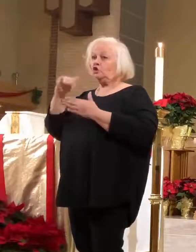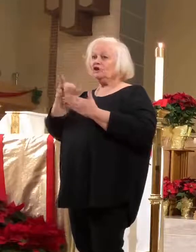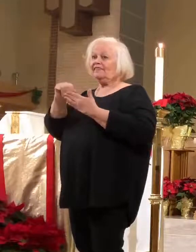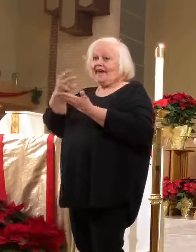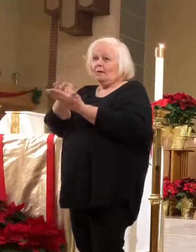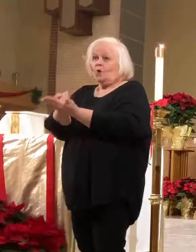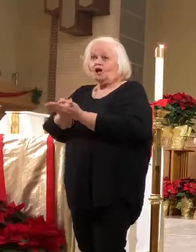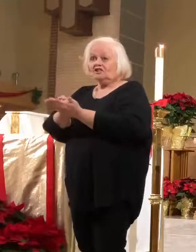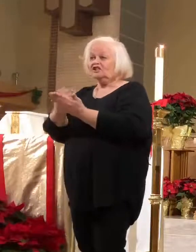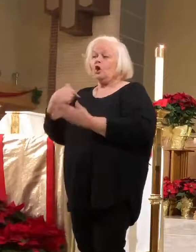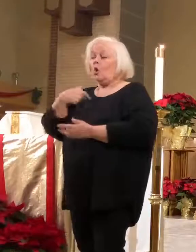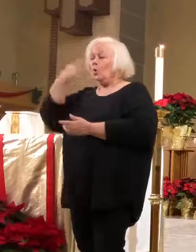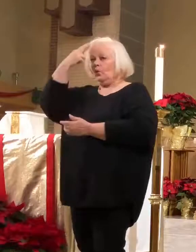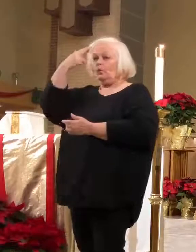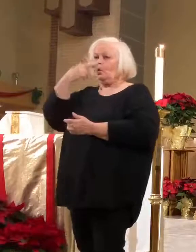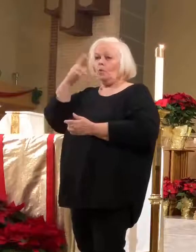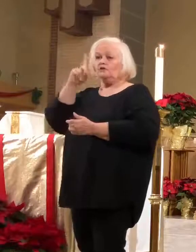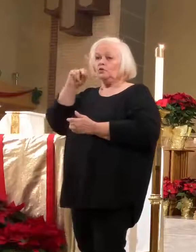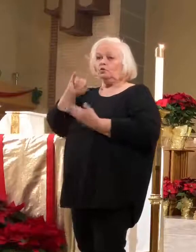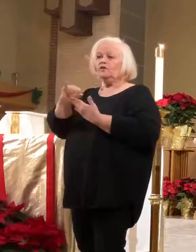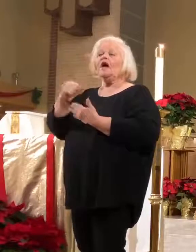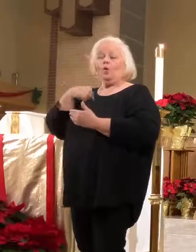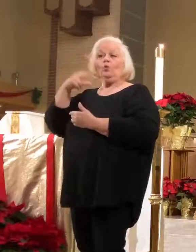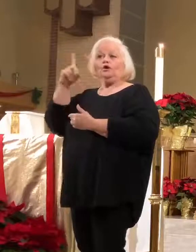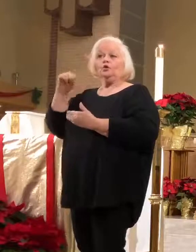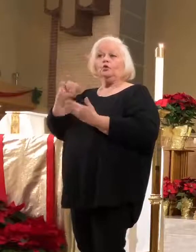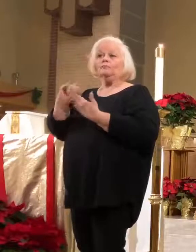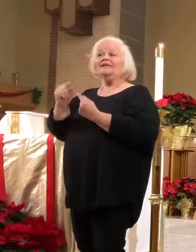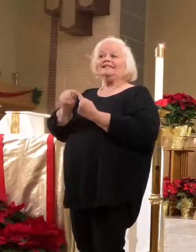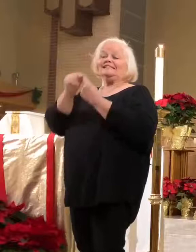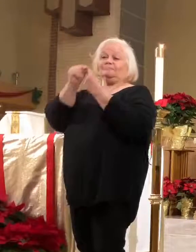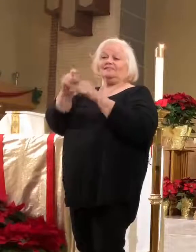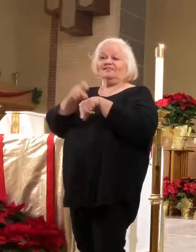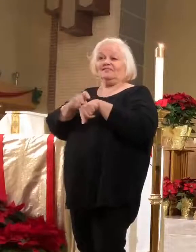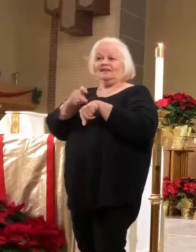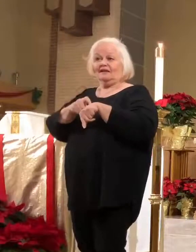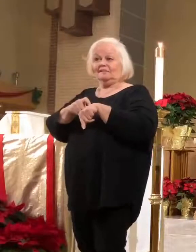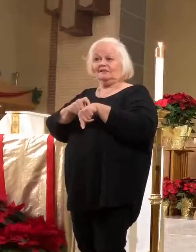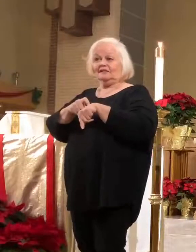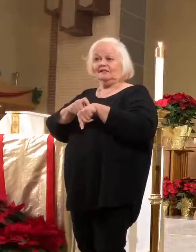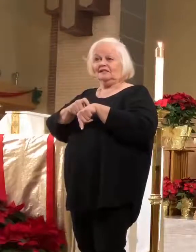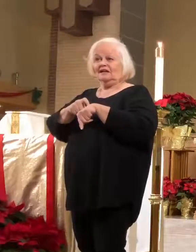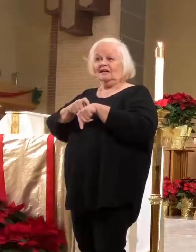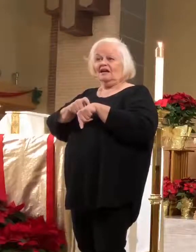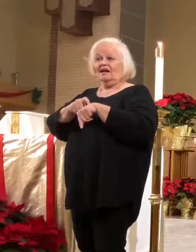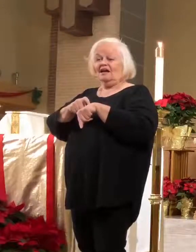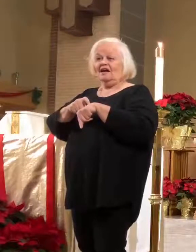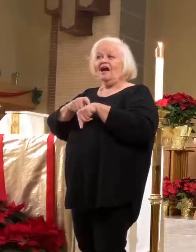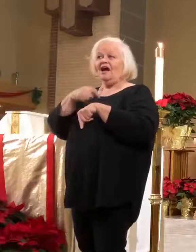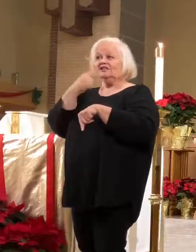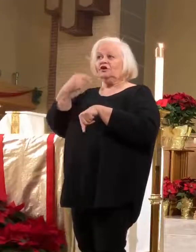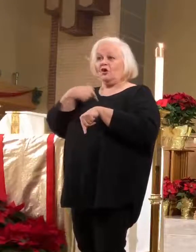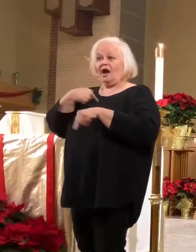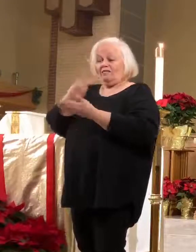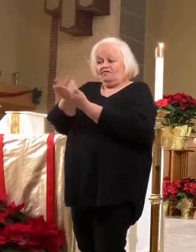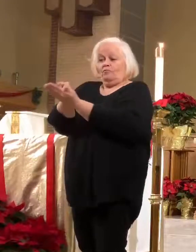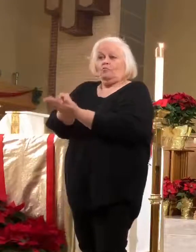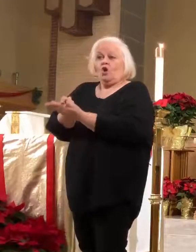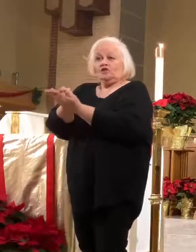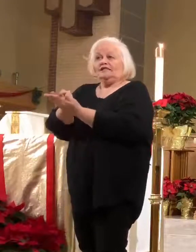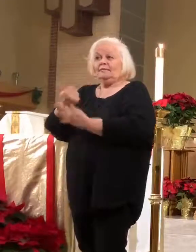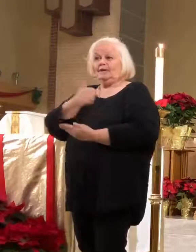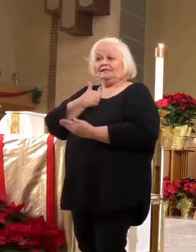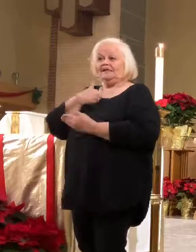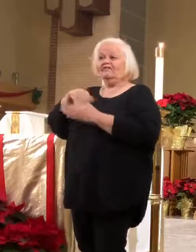And when we do them in certain instances. I can tell you, at least I've had to prostrate myself